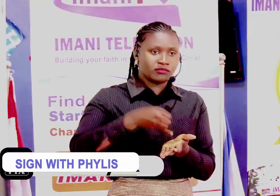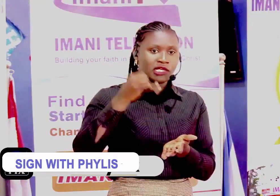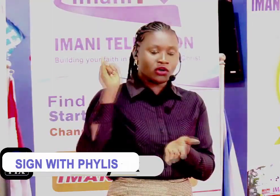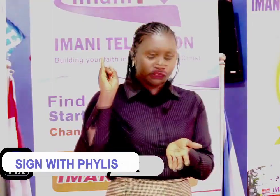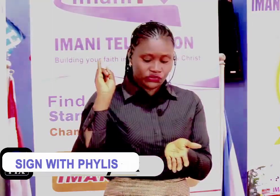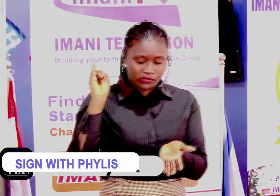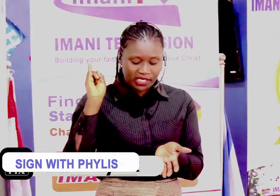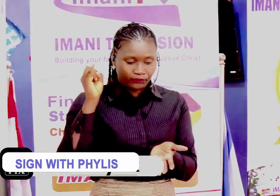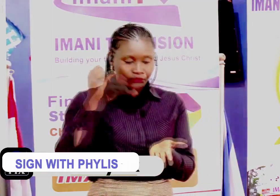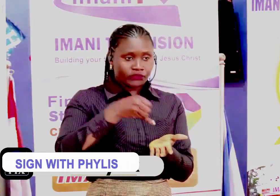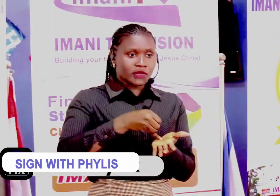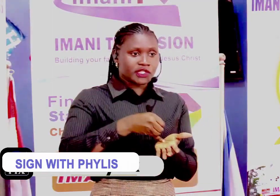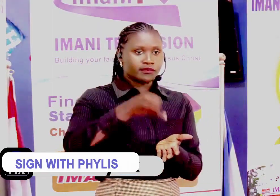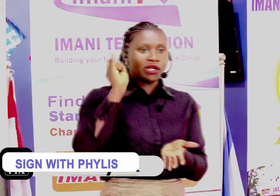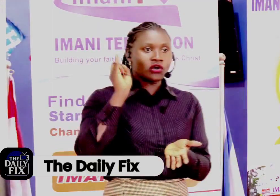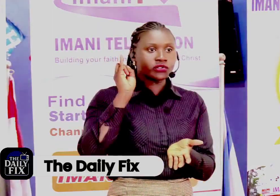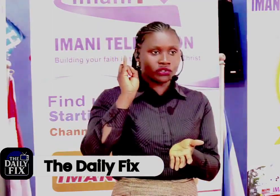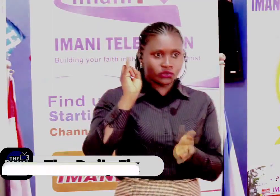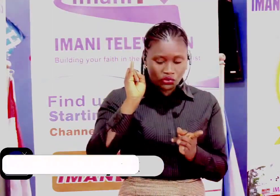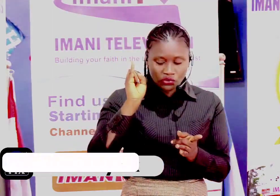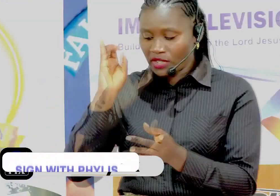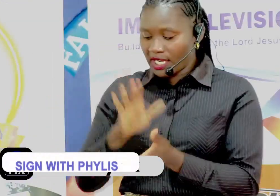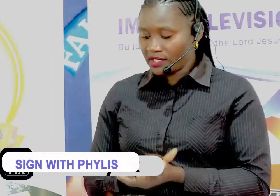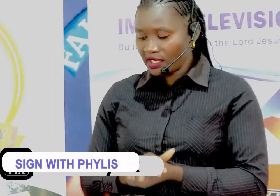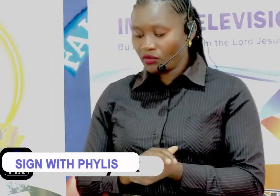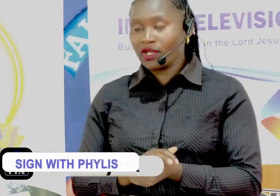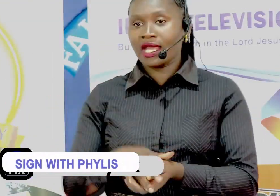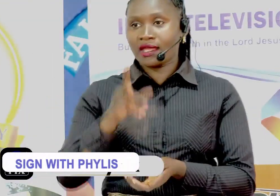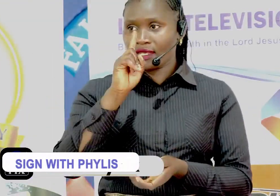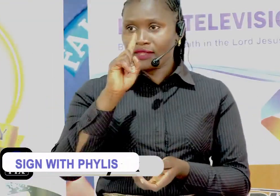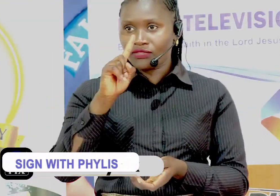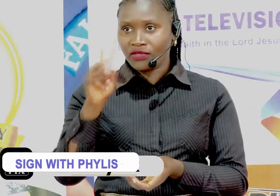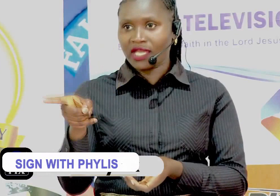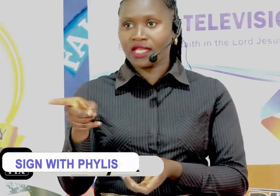belongs to me, it belongs to you. And then we have they,